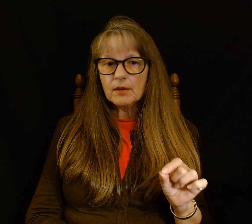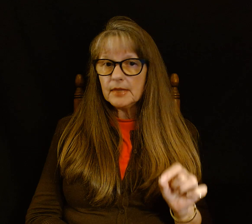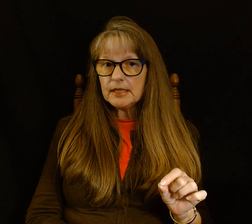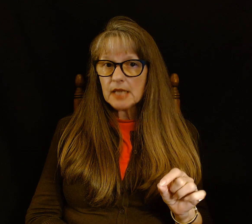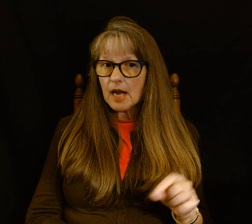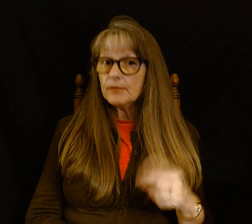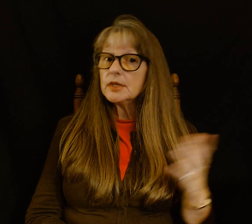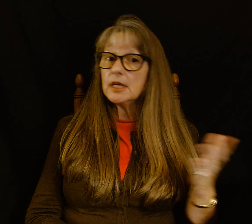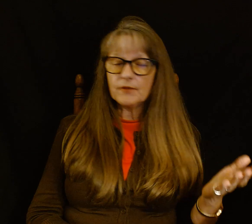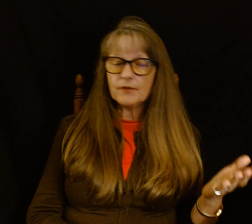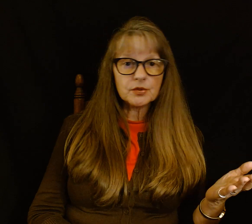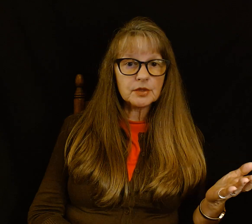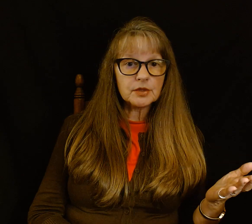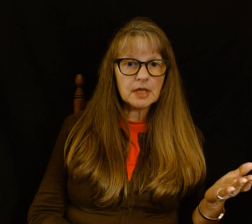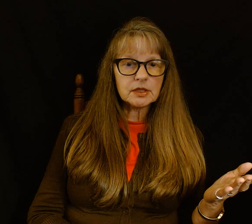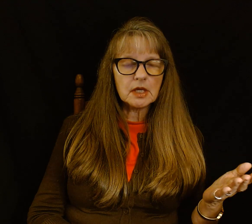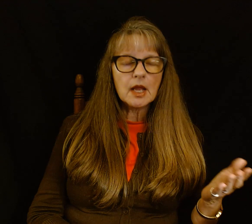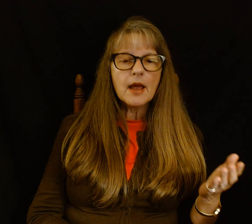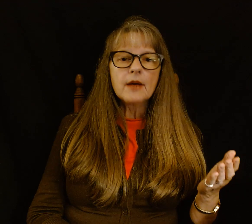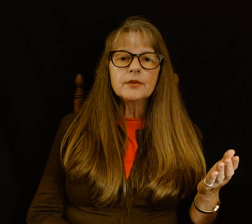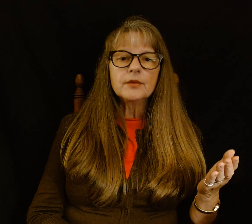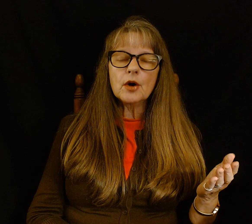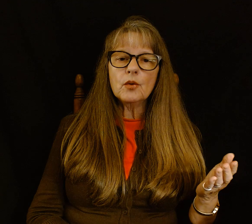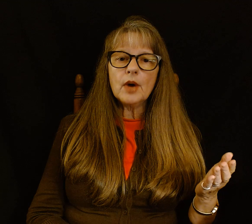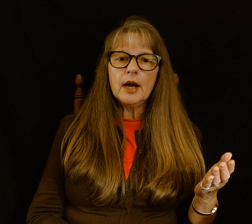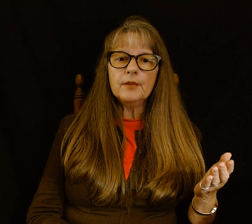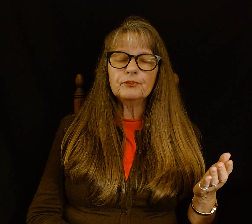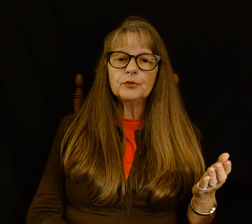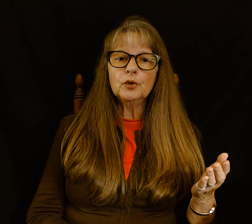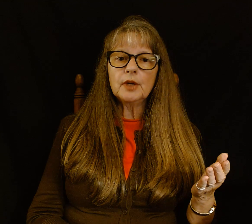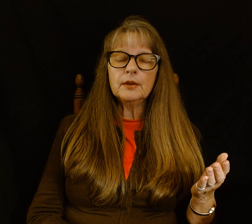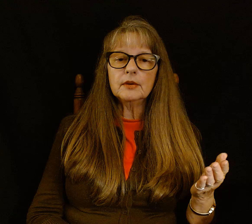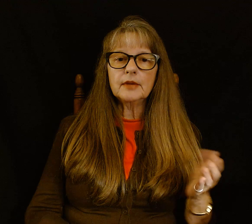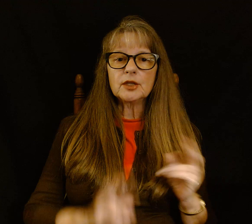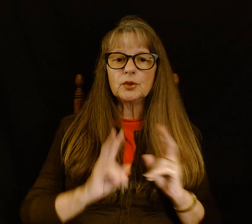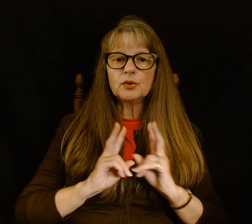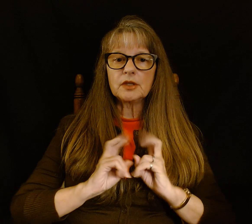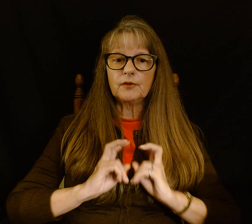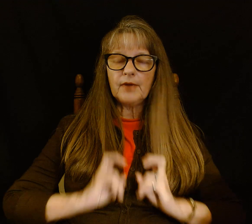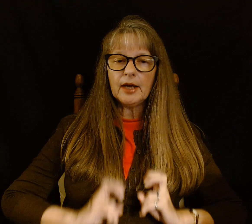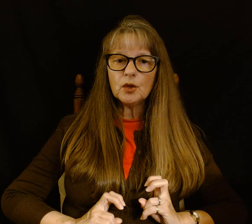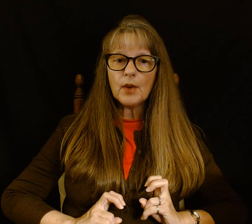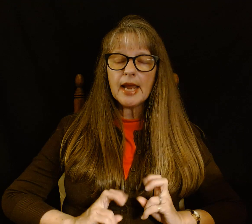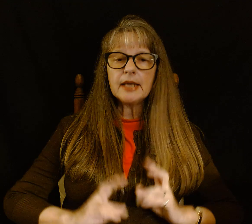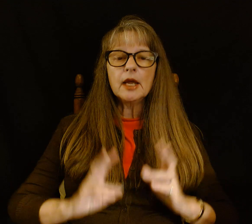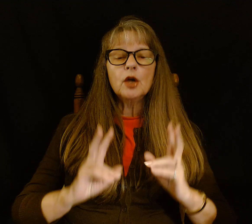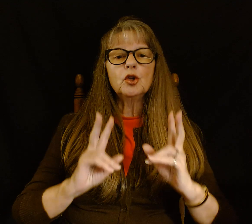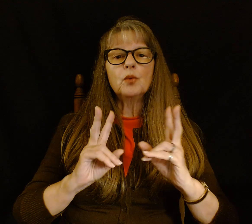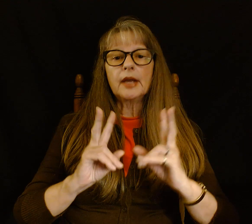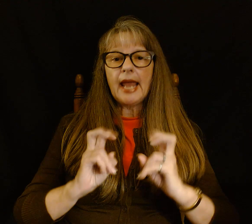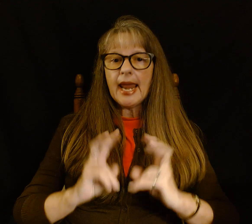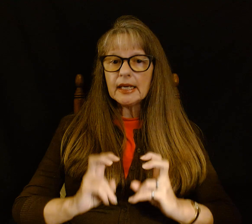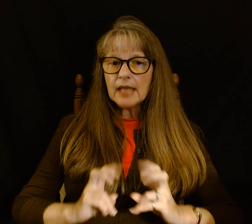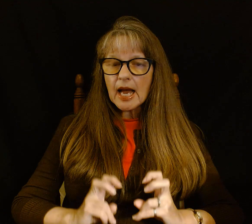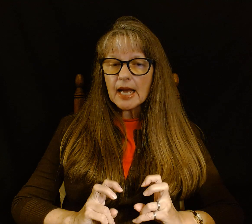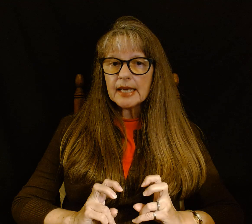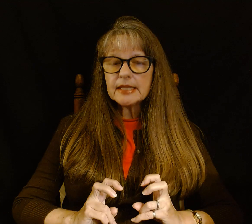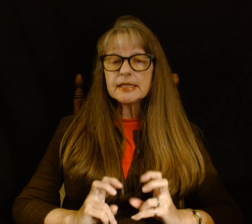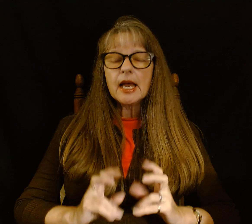many times, and I've also discussed it. So that's when you self-evaluate, you want to analyze,